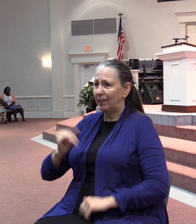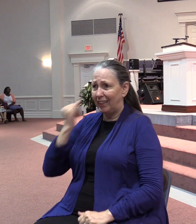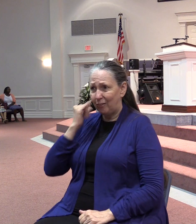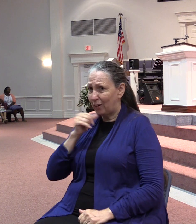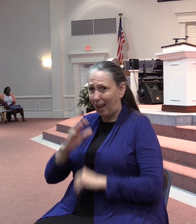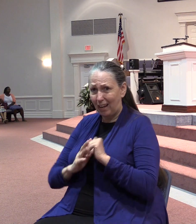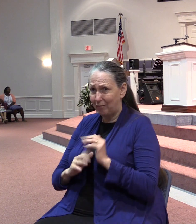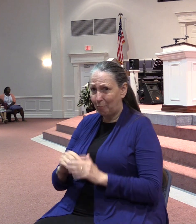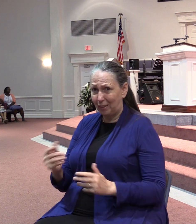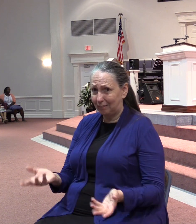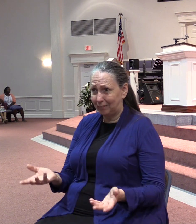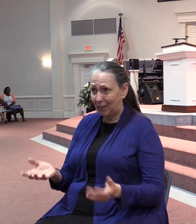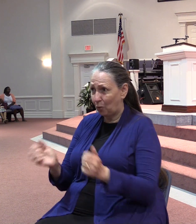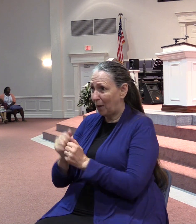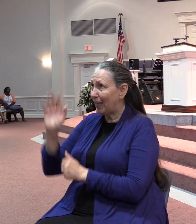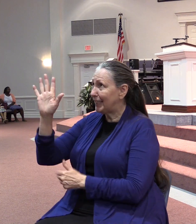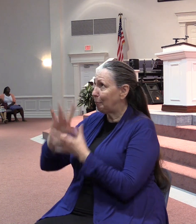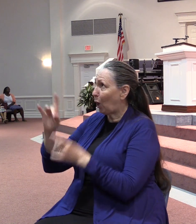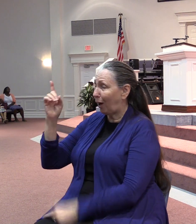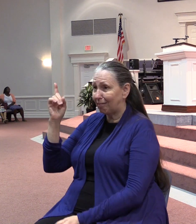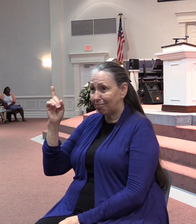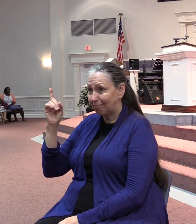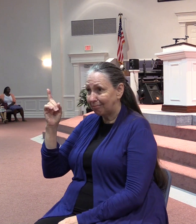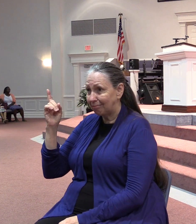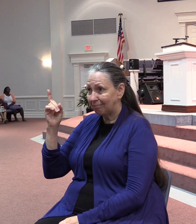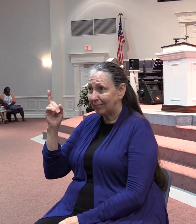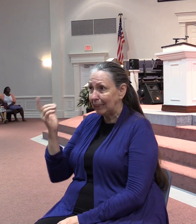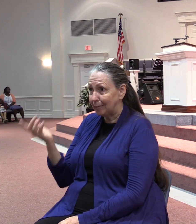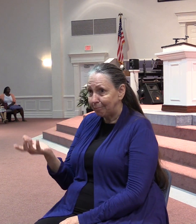comfortable with the Holy Ghost,